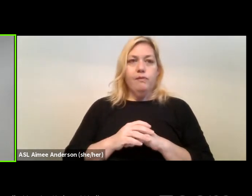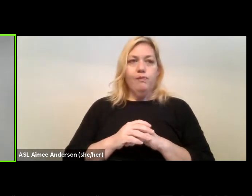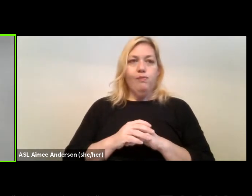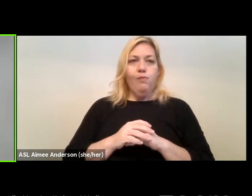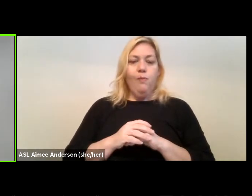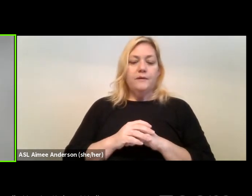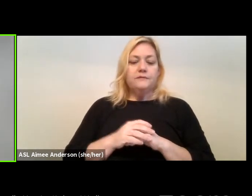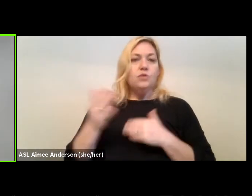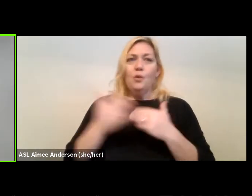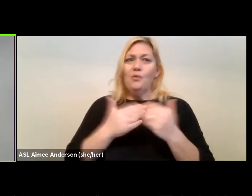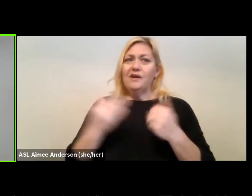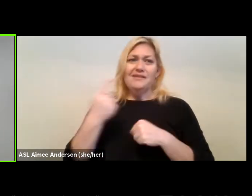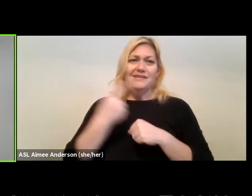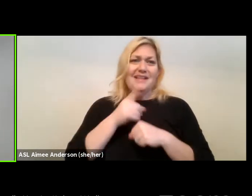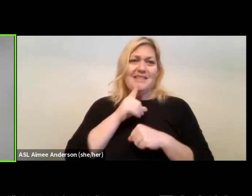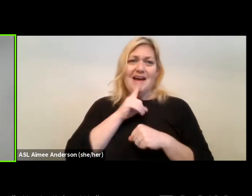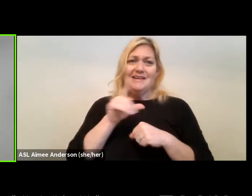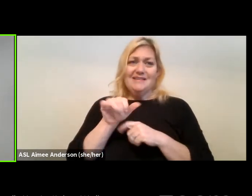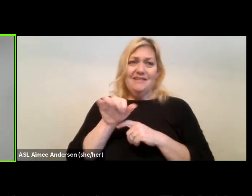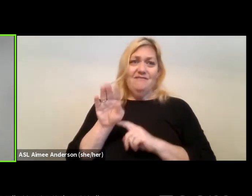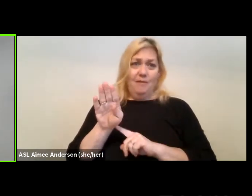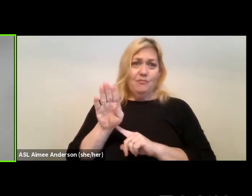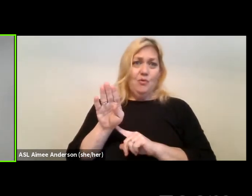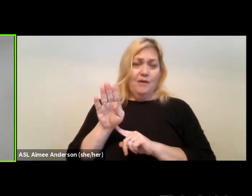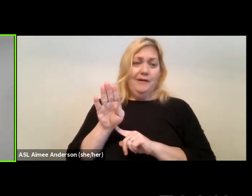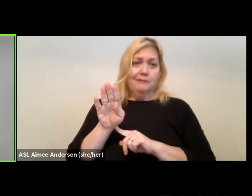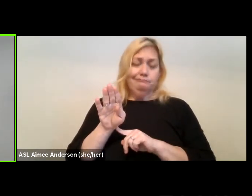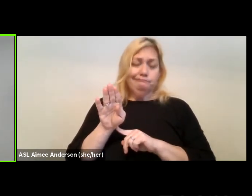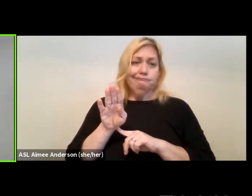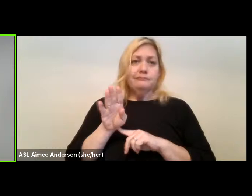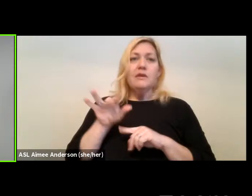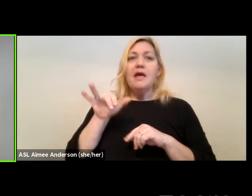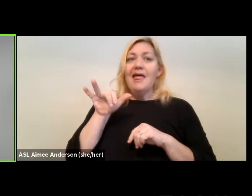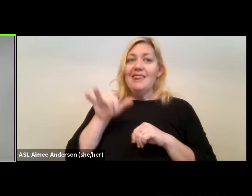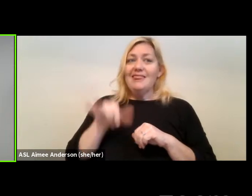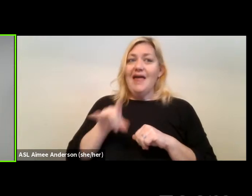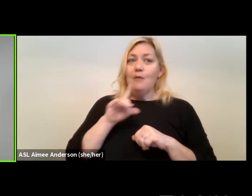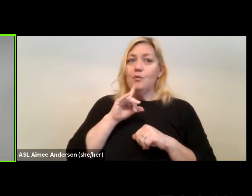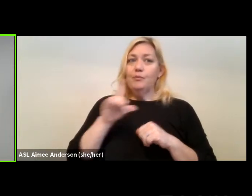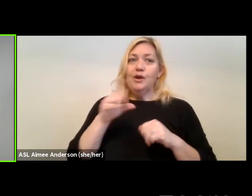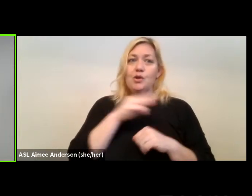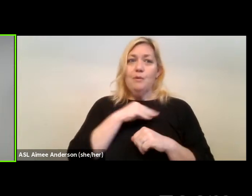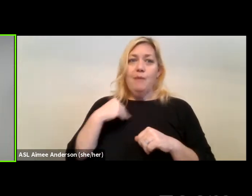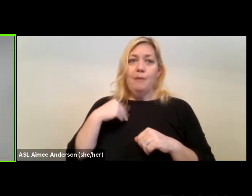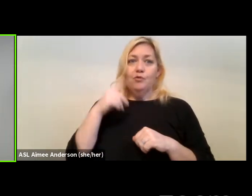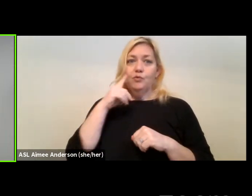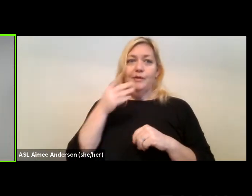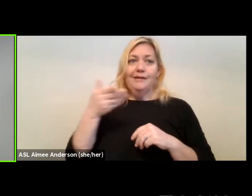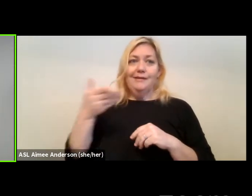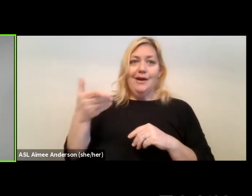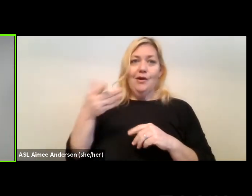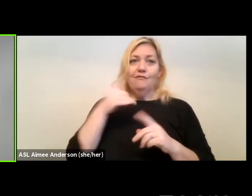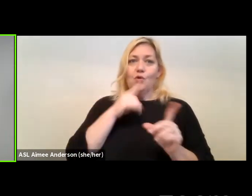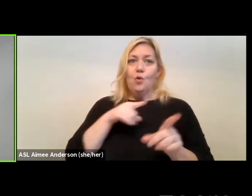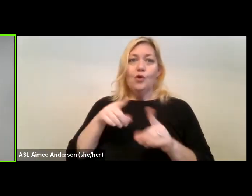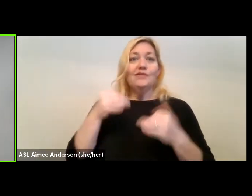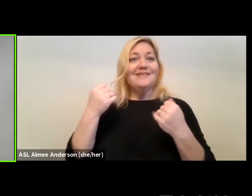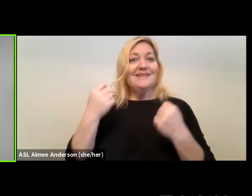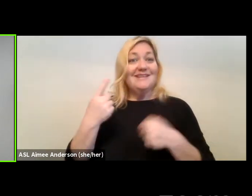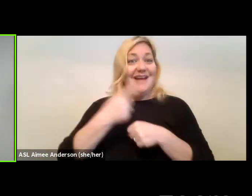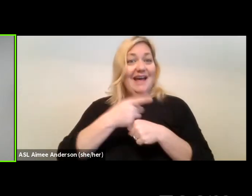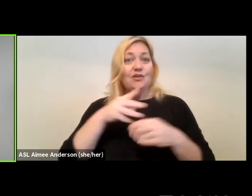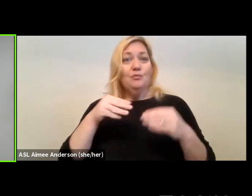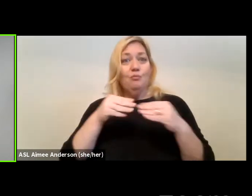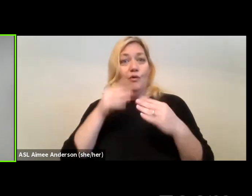whatever date that is in February, that is when these amendments will be before the executive board. So today is really more